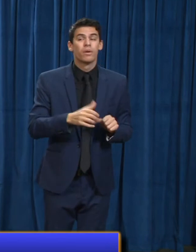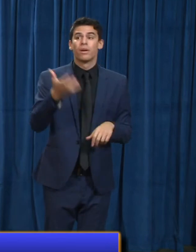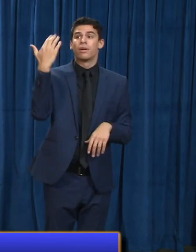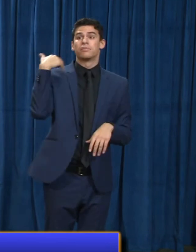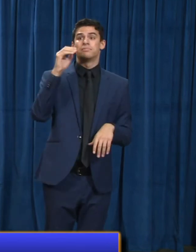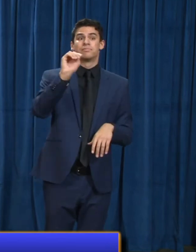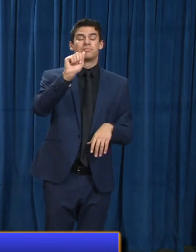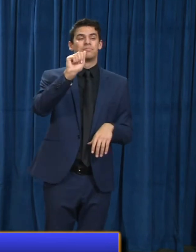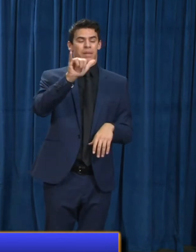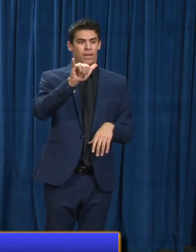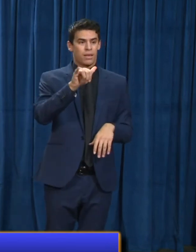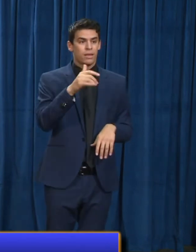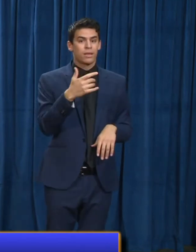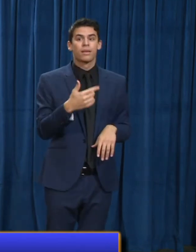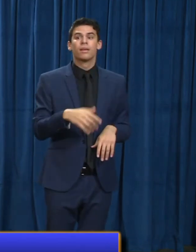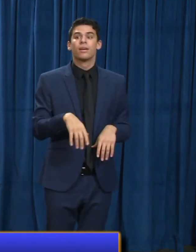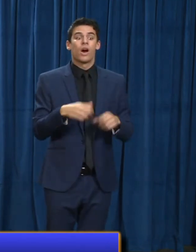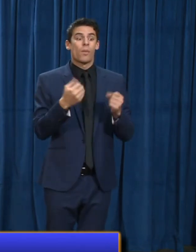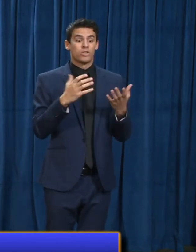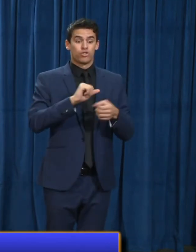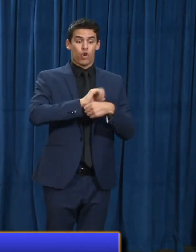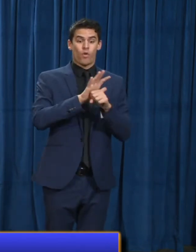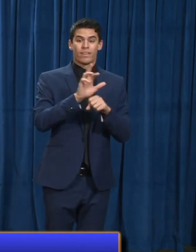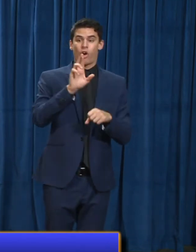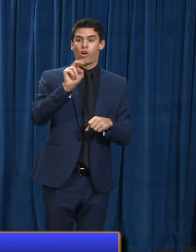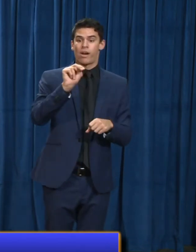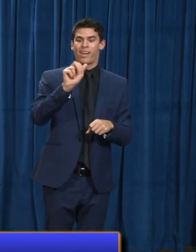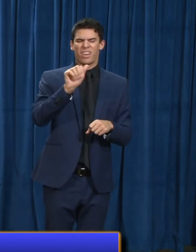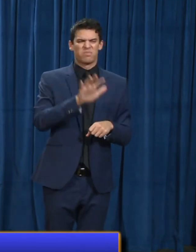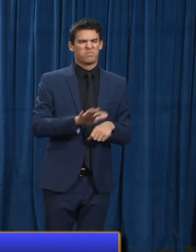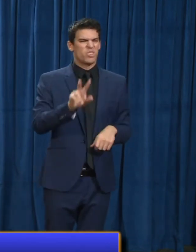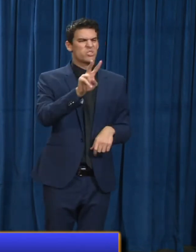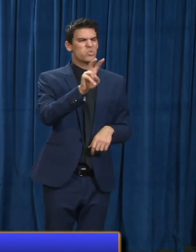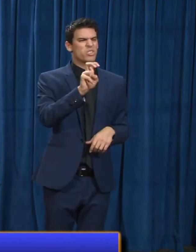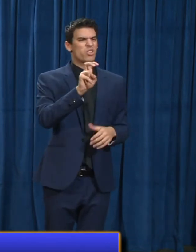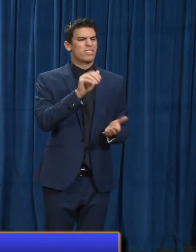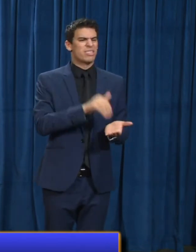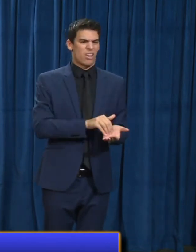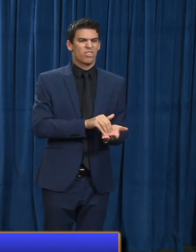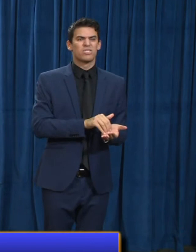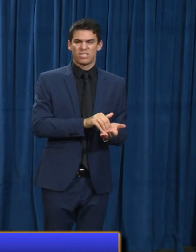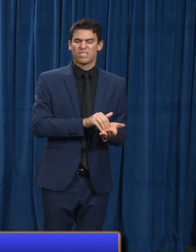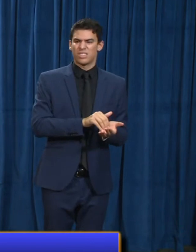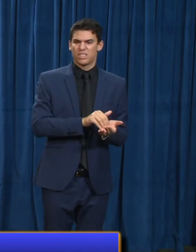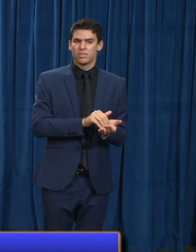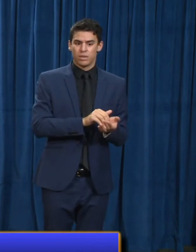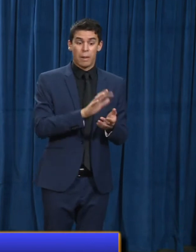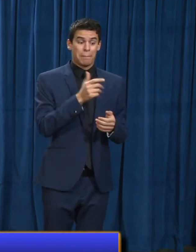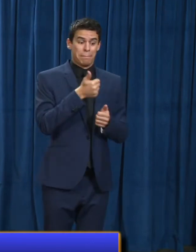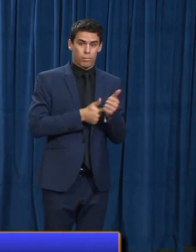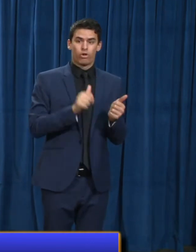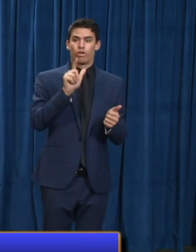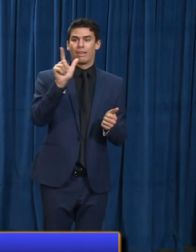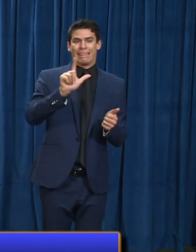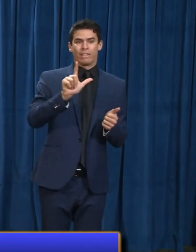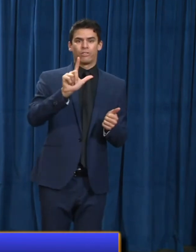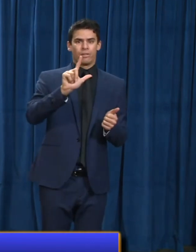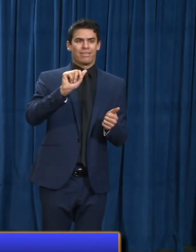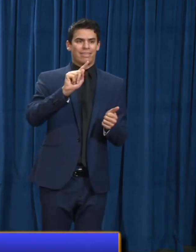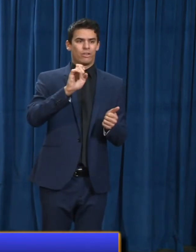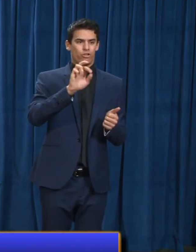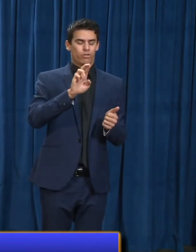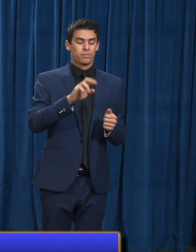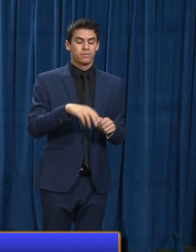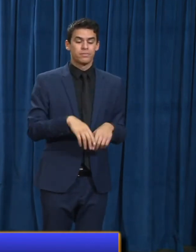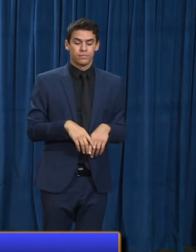the COVID RNA were around 200,000 gene copies of the virus per liter. Over